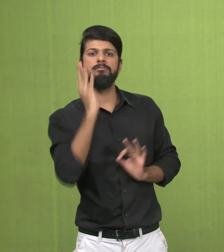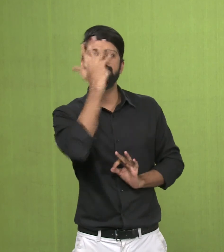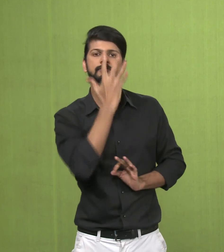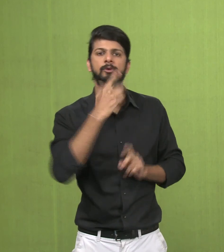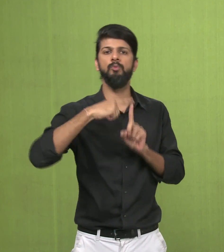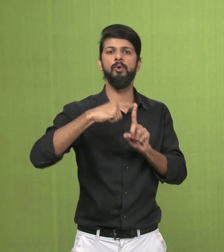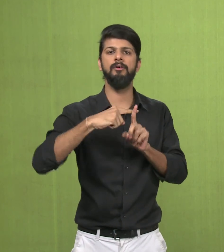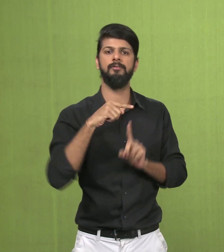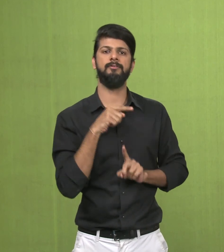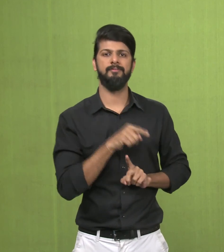not anger.